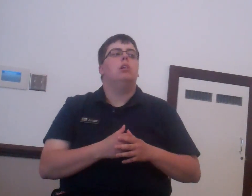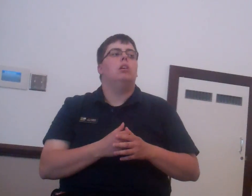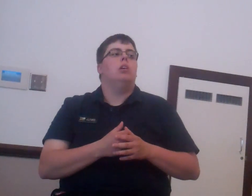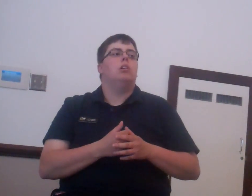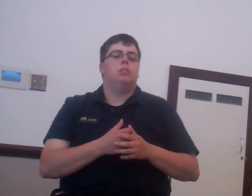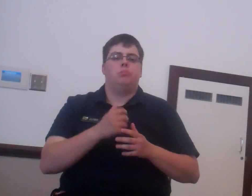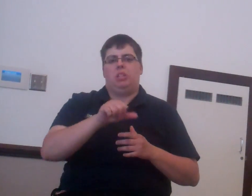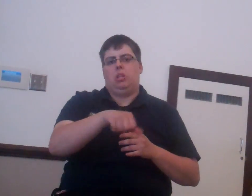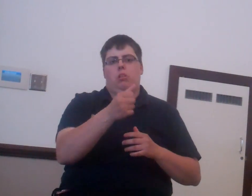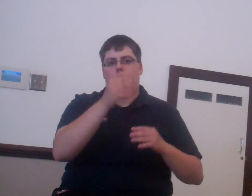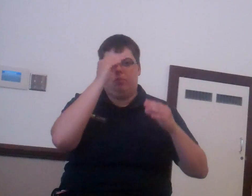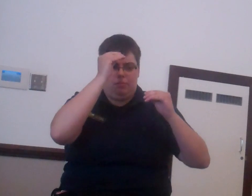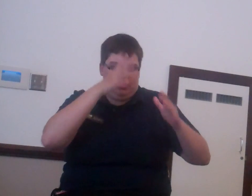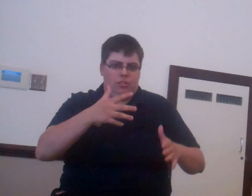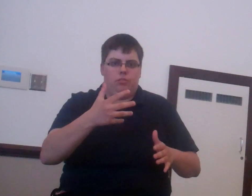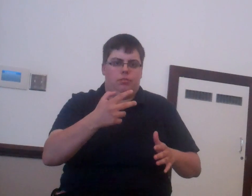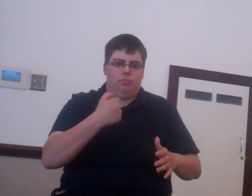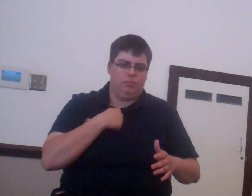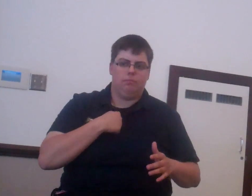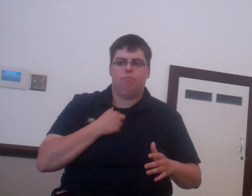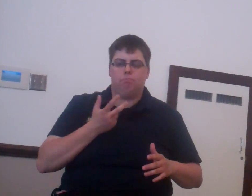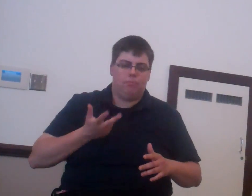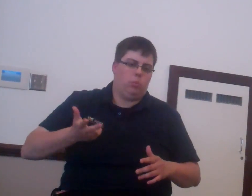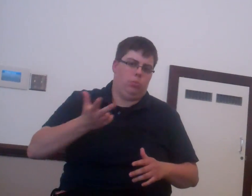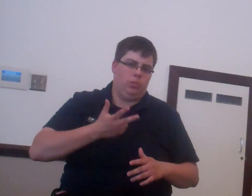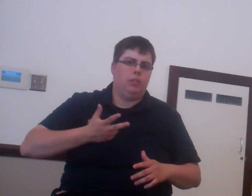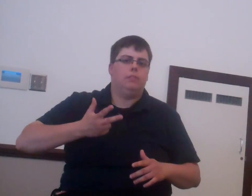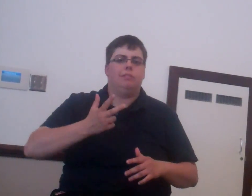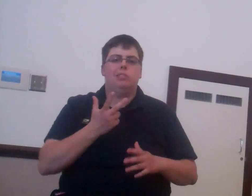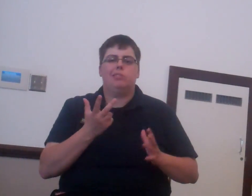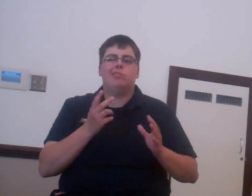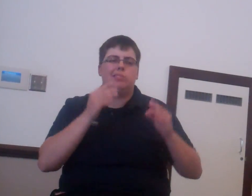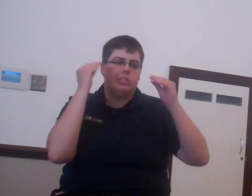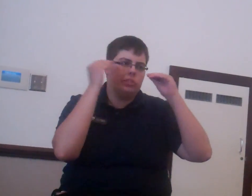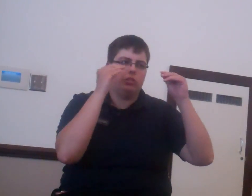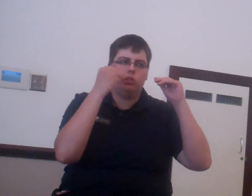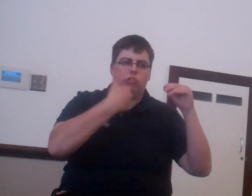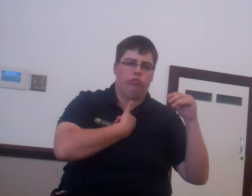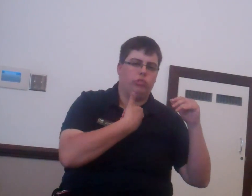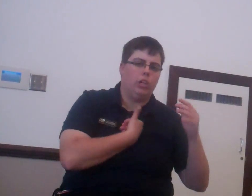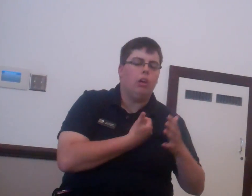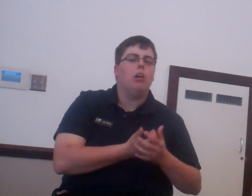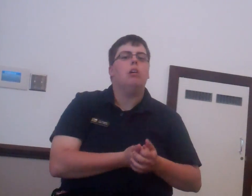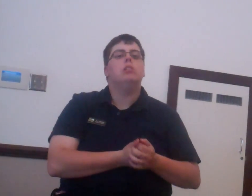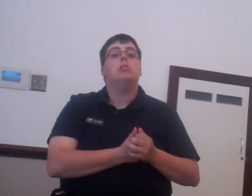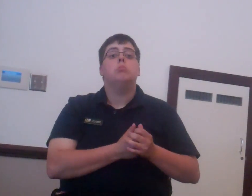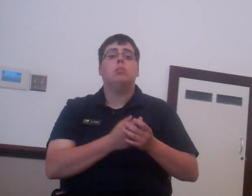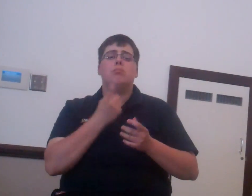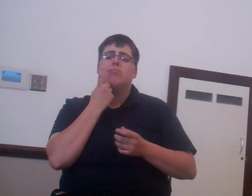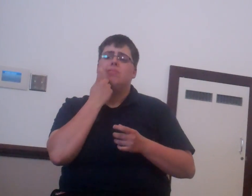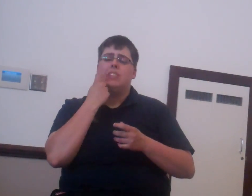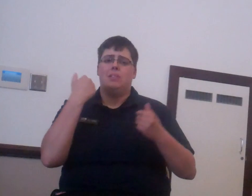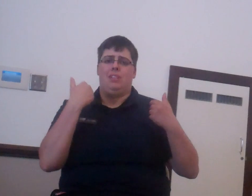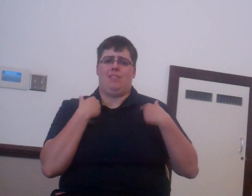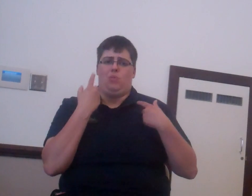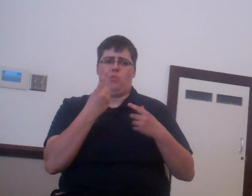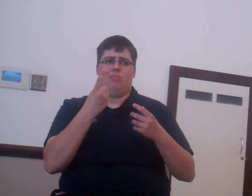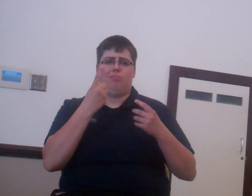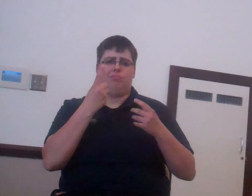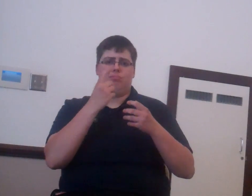added a new position that summer for a manager to swim lessons to like come to make sure we're all on task or something. And she like made all these